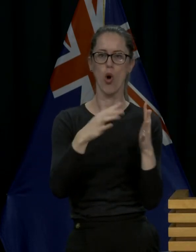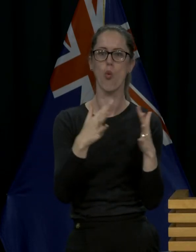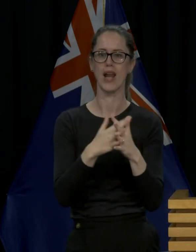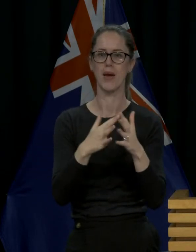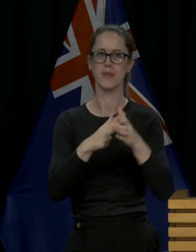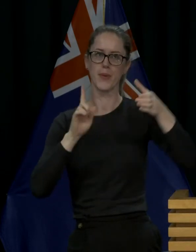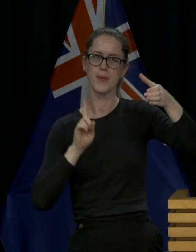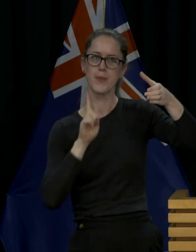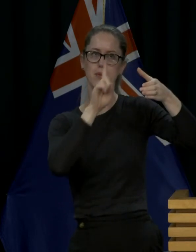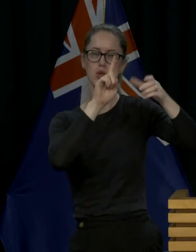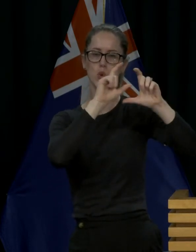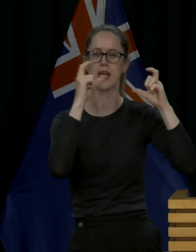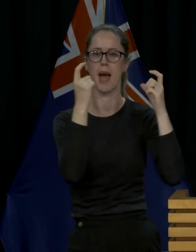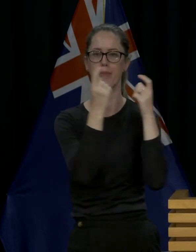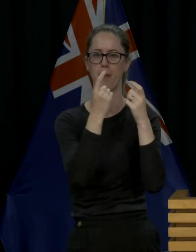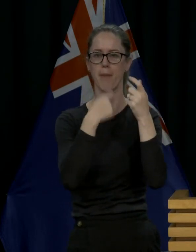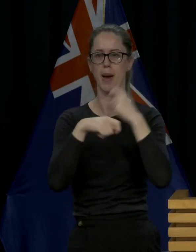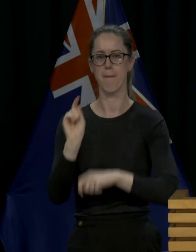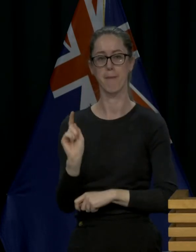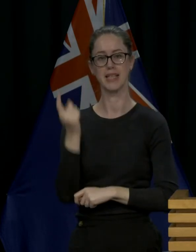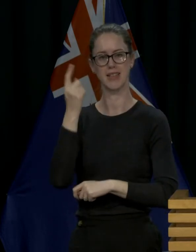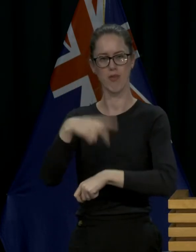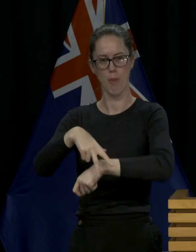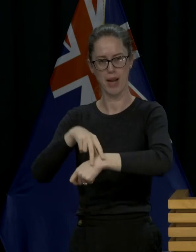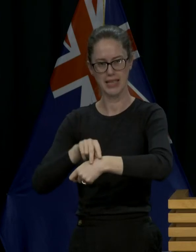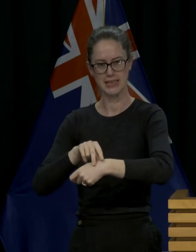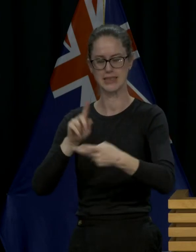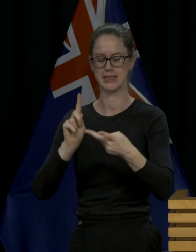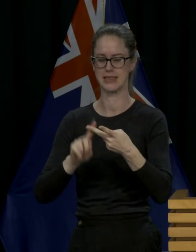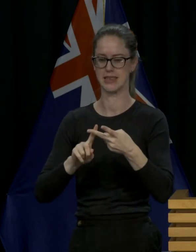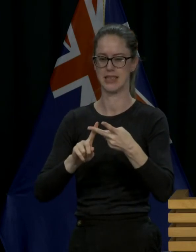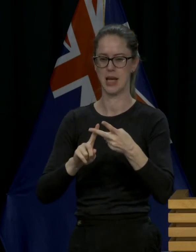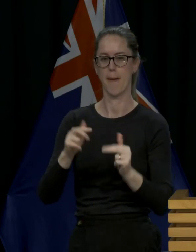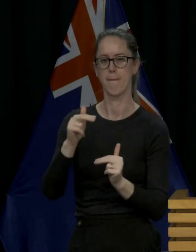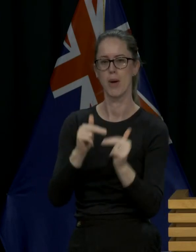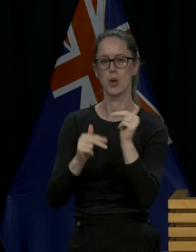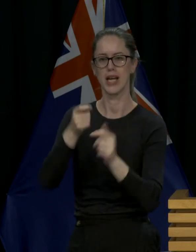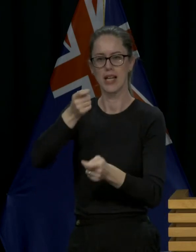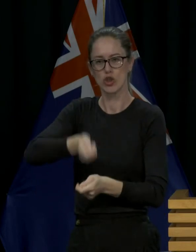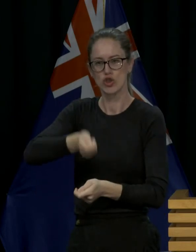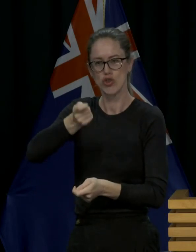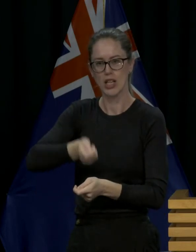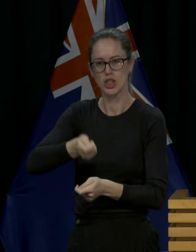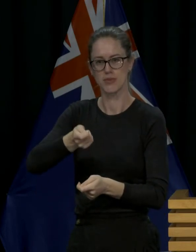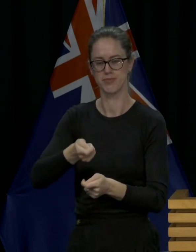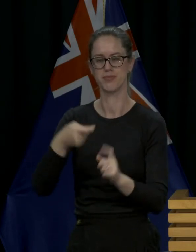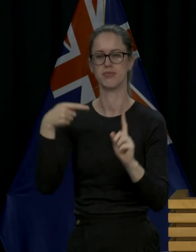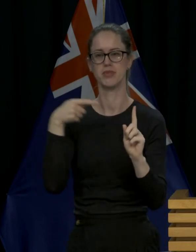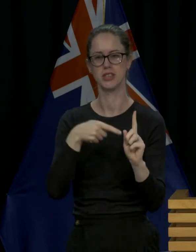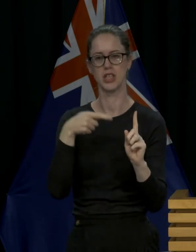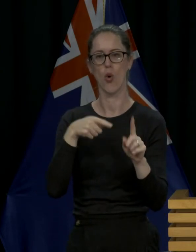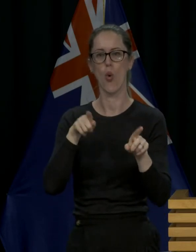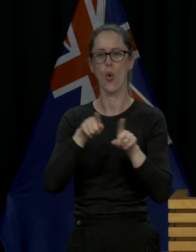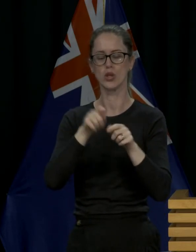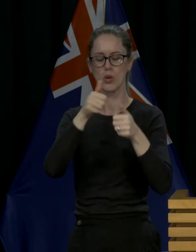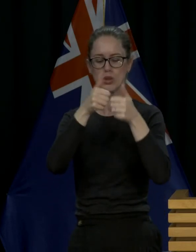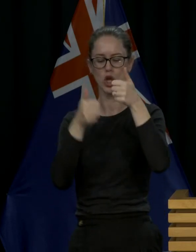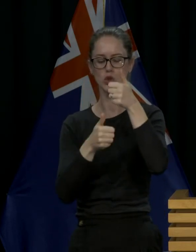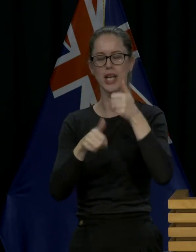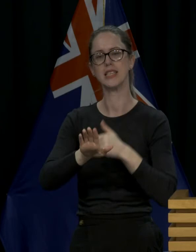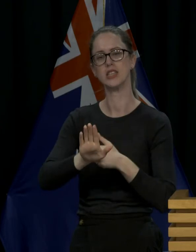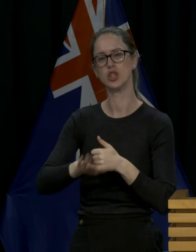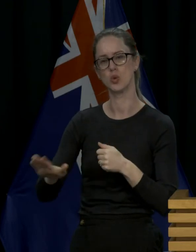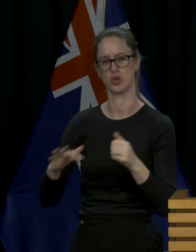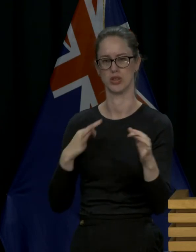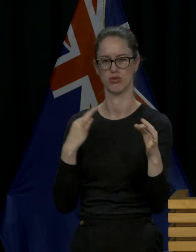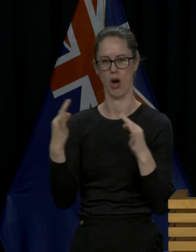Cabinet and will become the Minister of Police and Minister of Building and Construction. She will also take on an Associate Children's